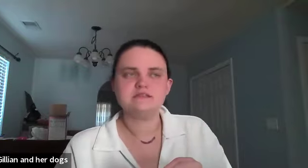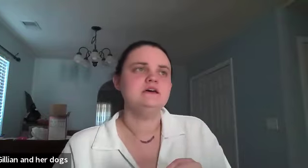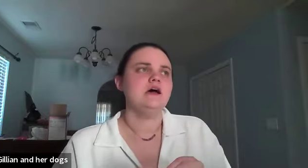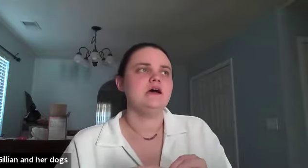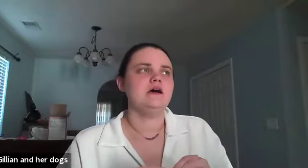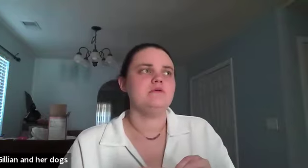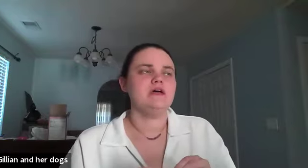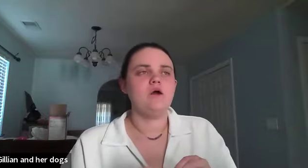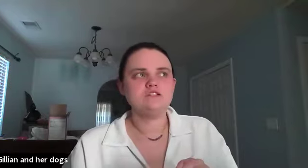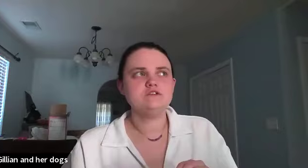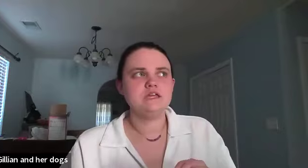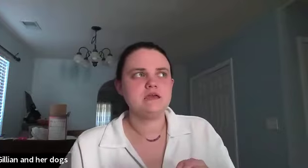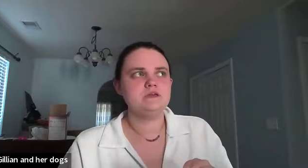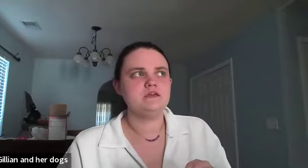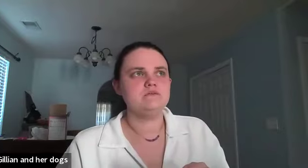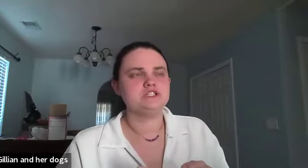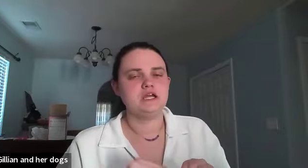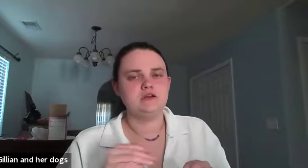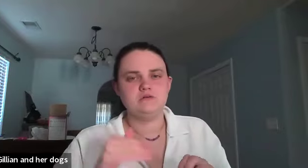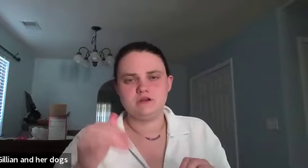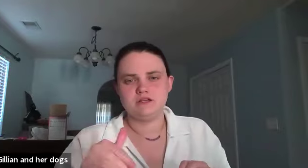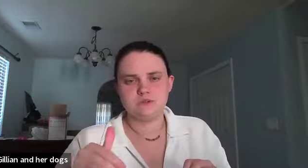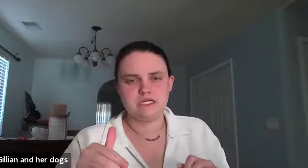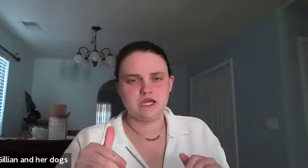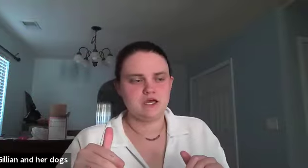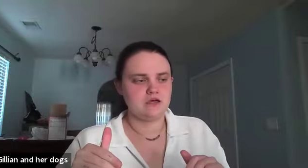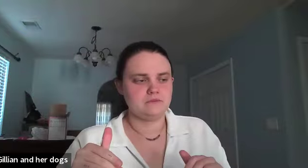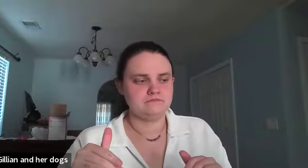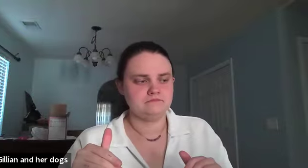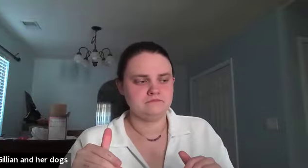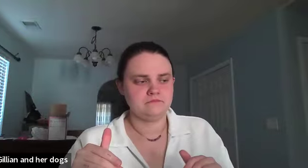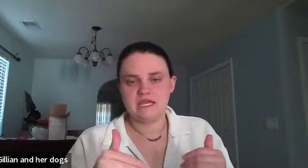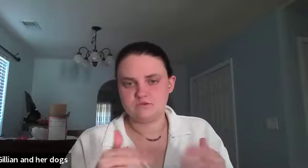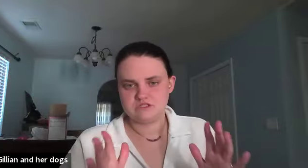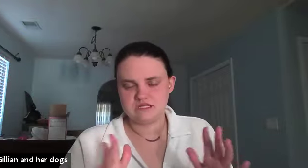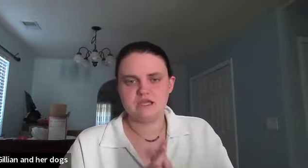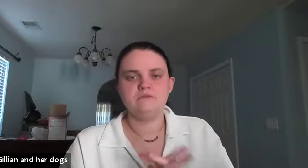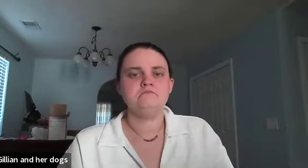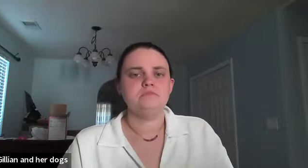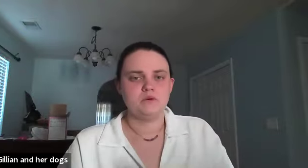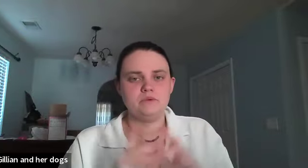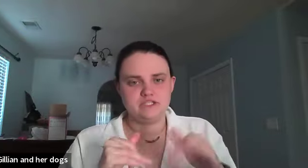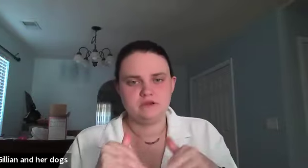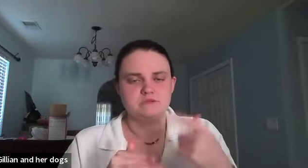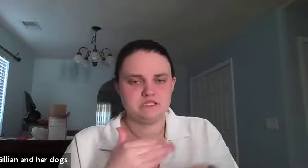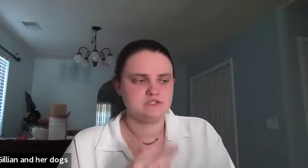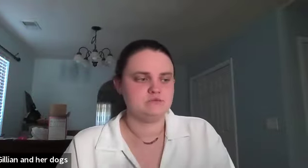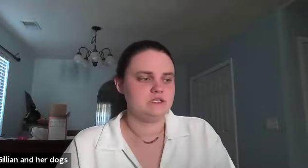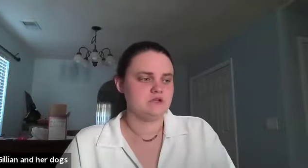at. That also can be, which I know we're not doing animals tonight, but when we do animals next week, you'll